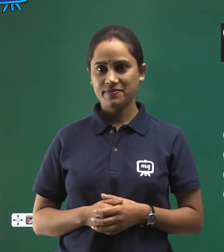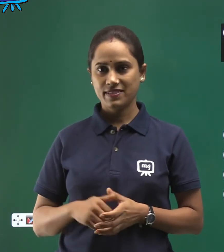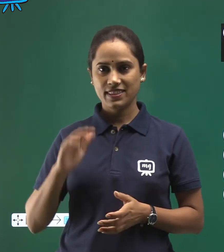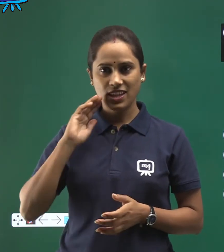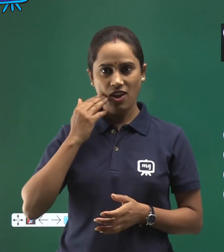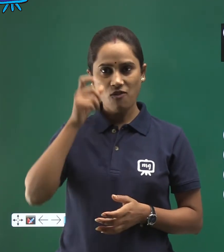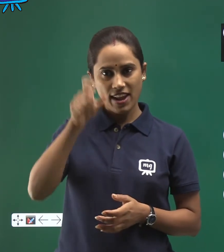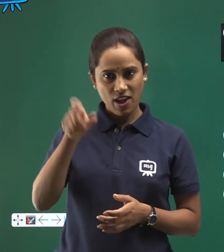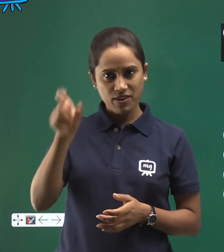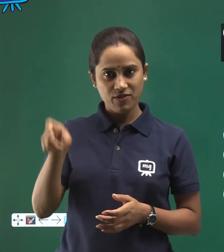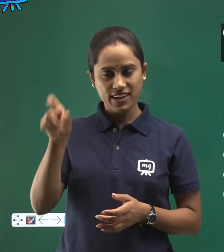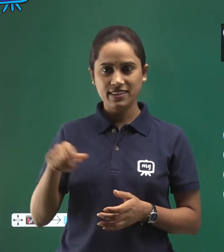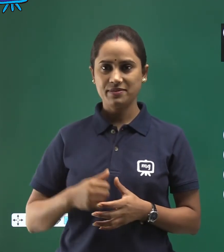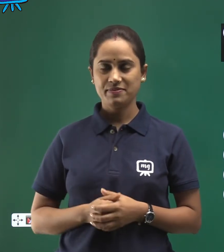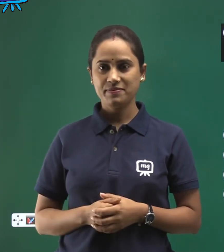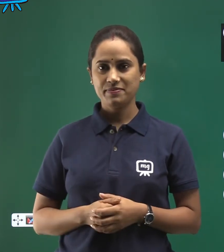when everyone